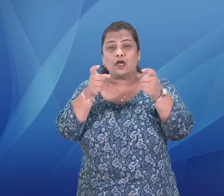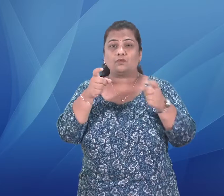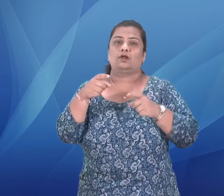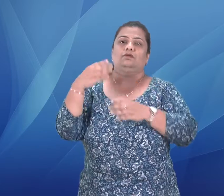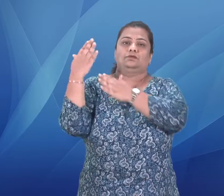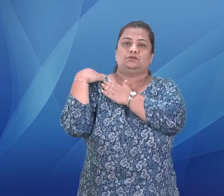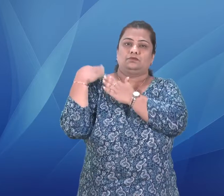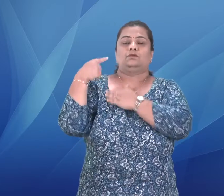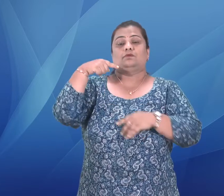committee.